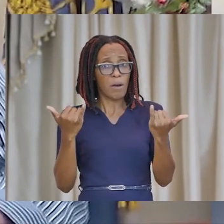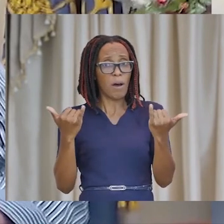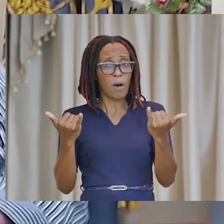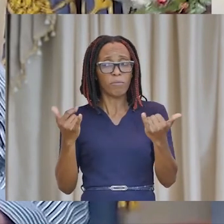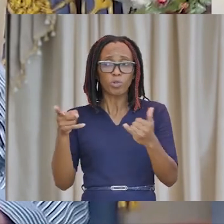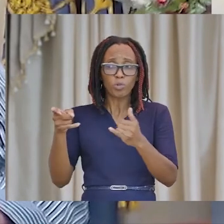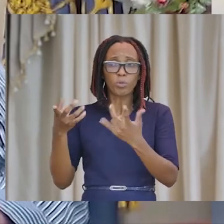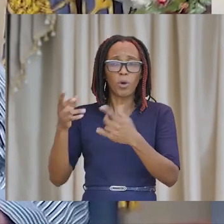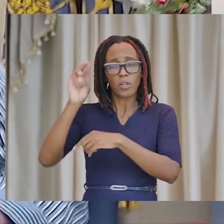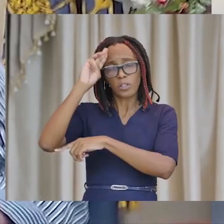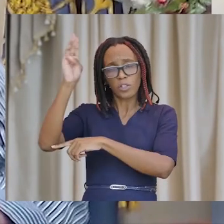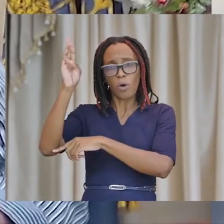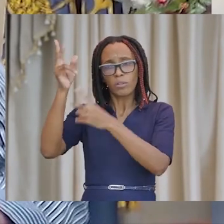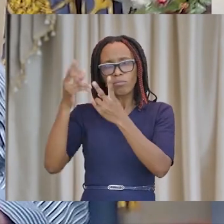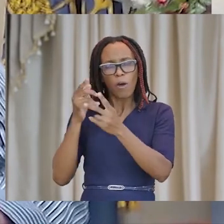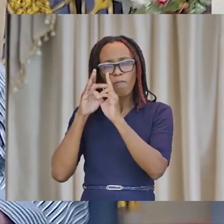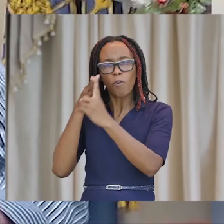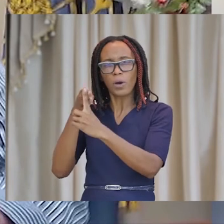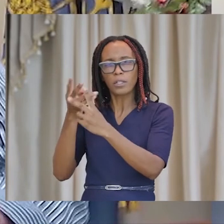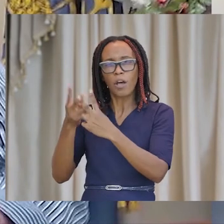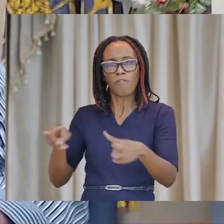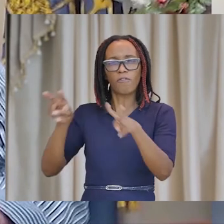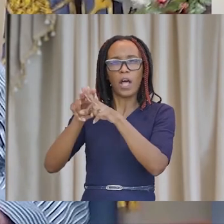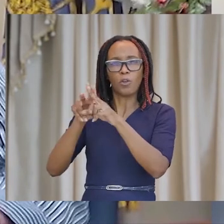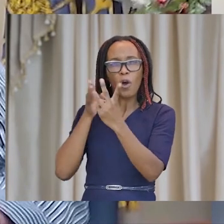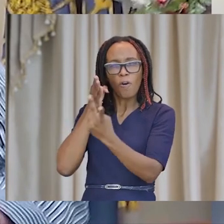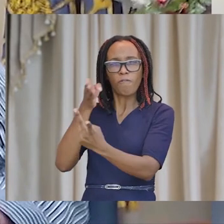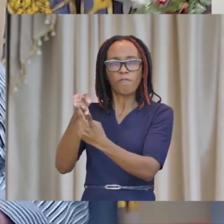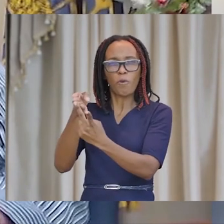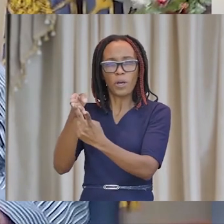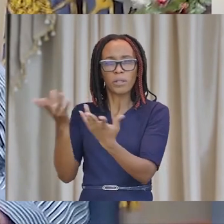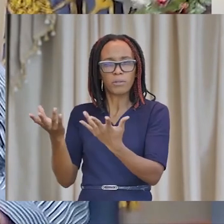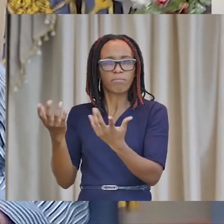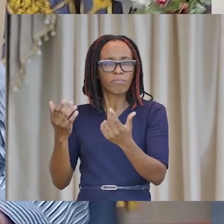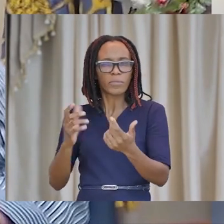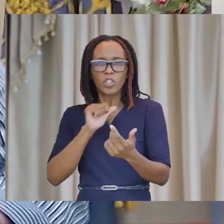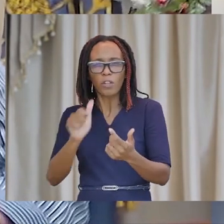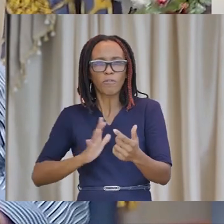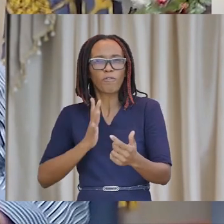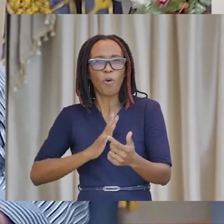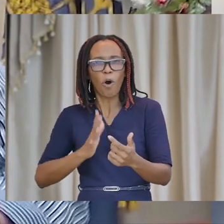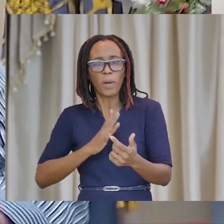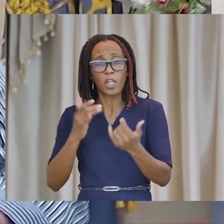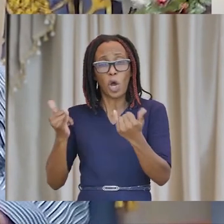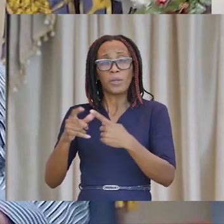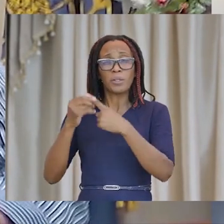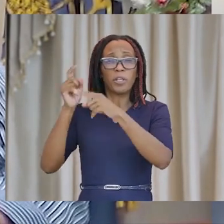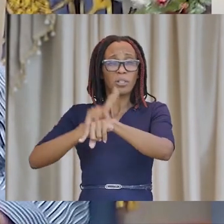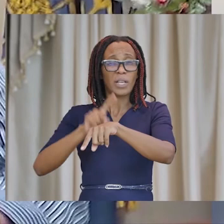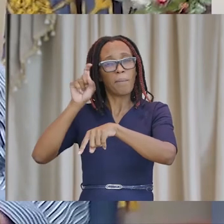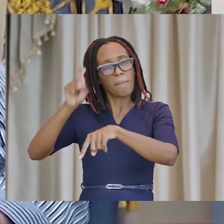values-based Scout movement has prepared our young people ideally for such a time as this. A time that requires